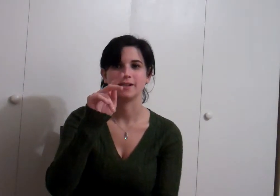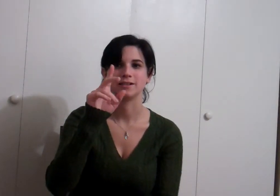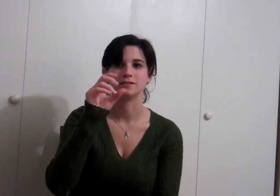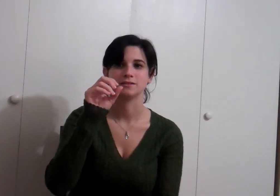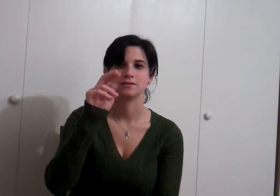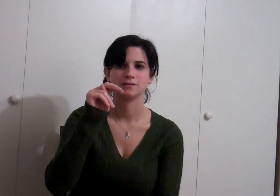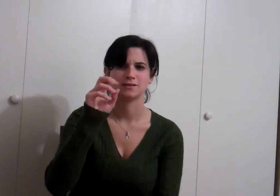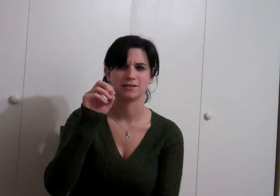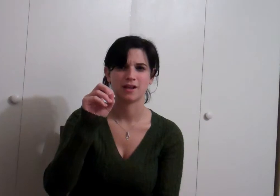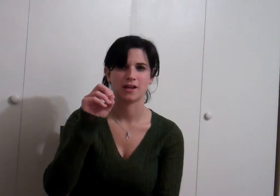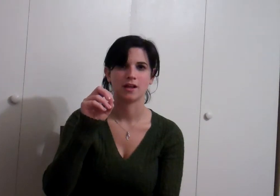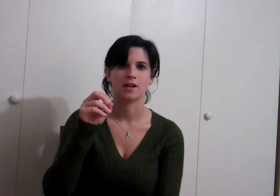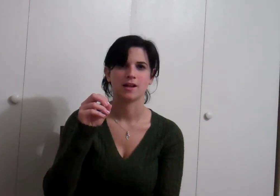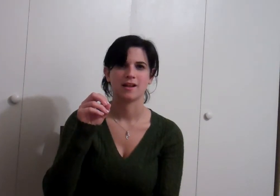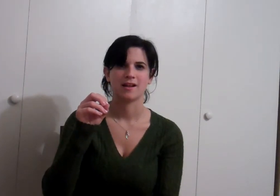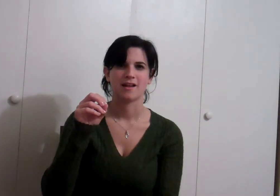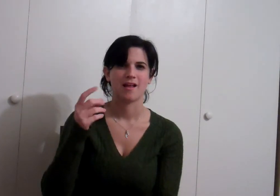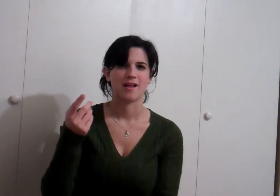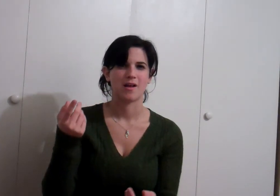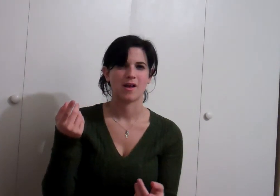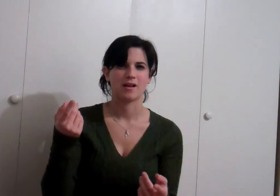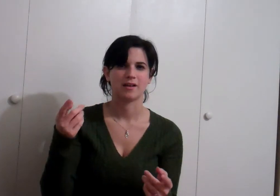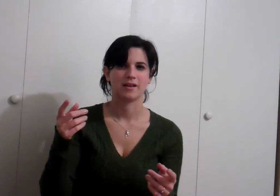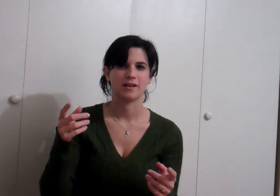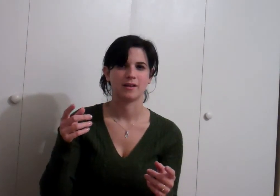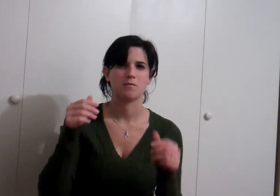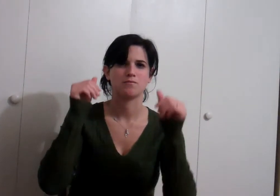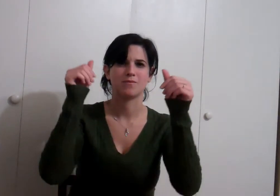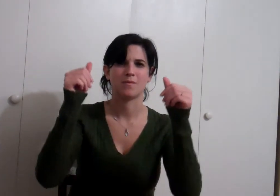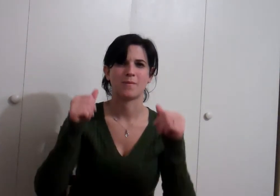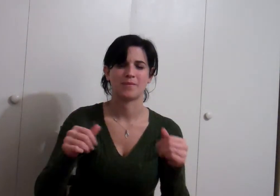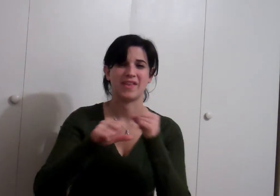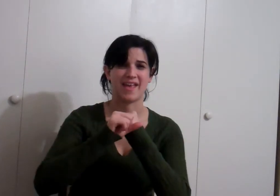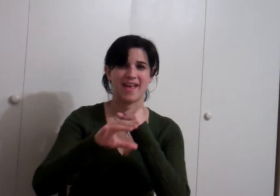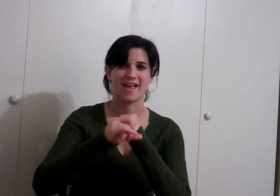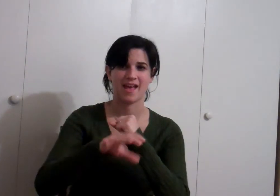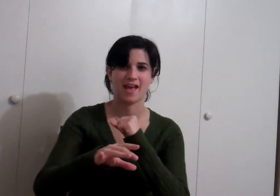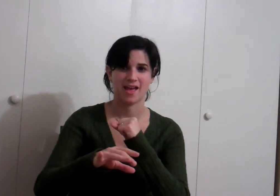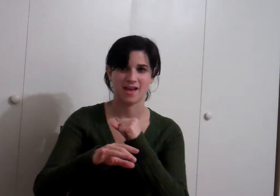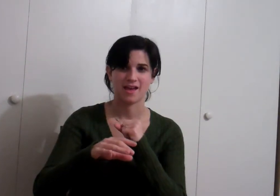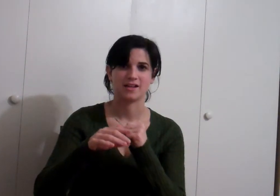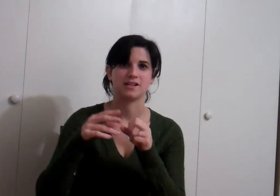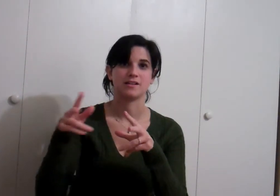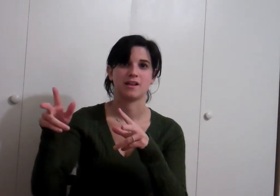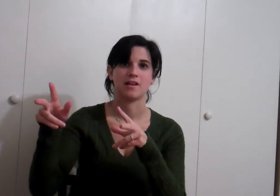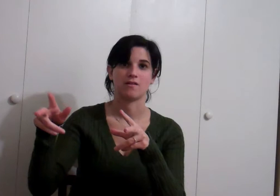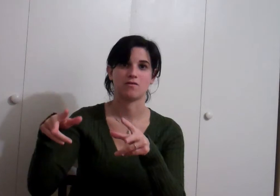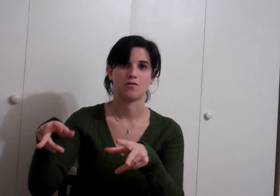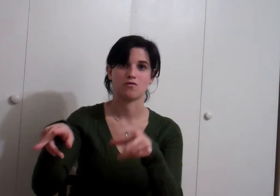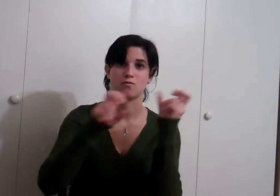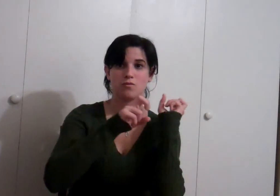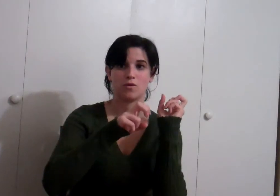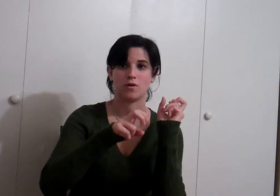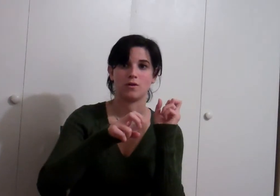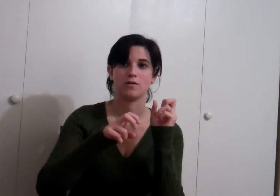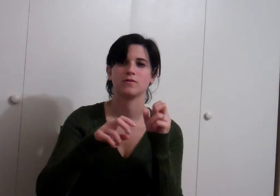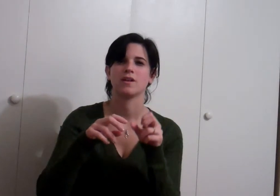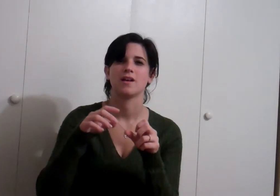its Unhate campaign that depict Pope Benedict kissing a top Egyptian imam after angry protests from